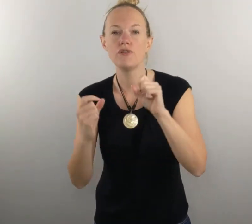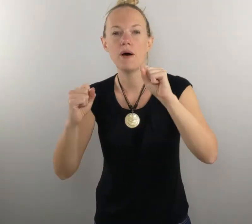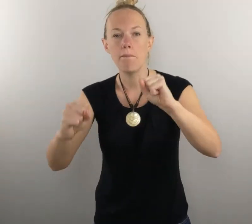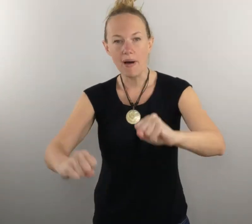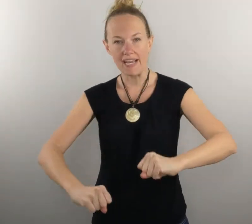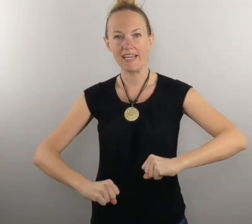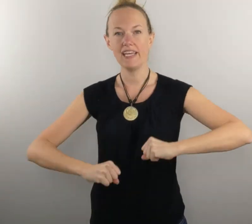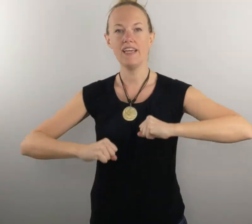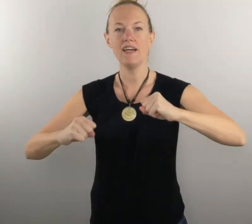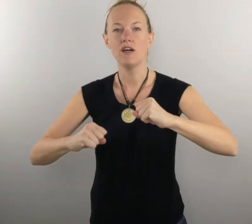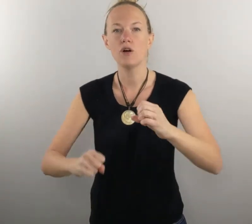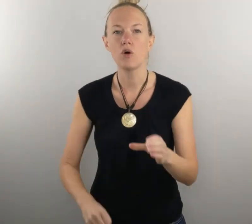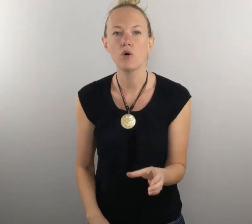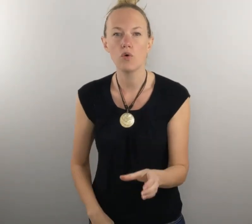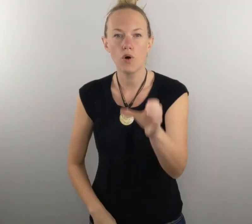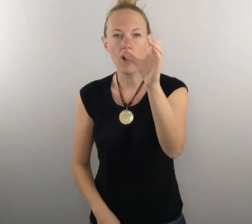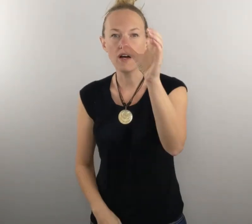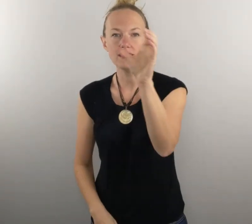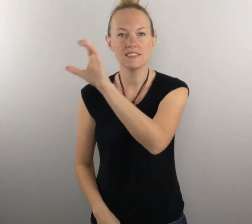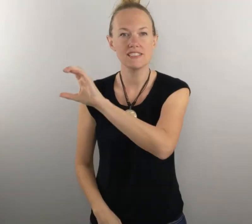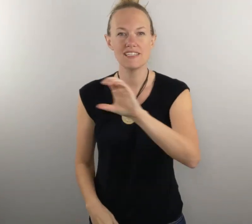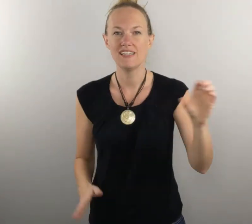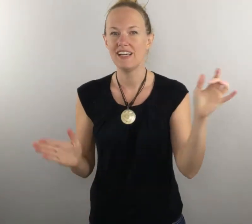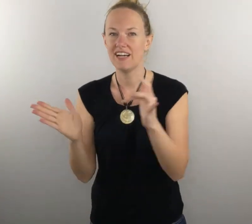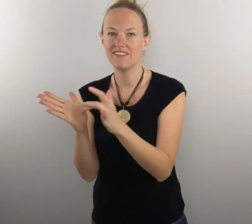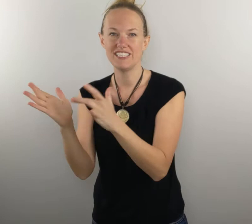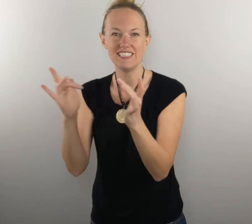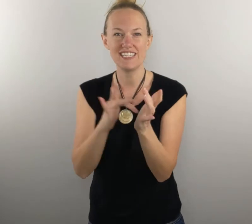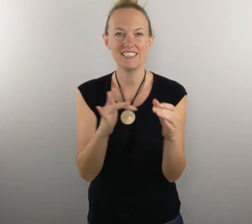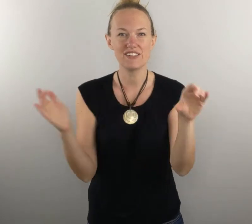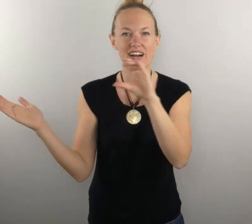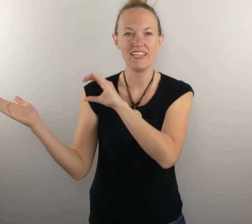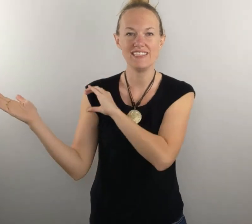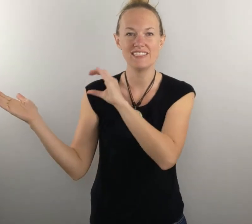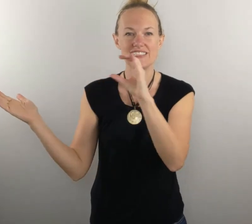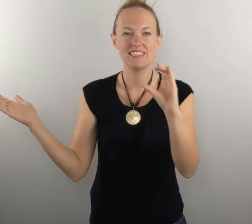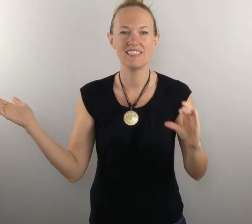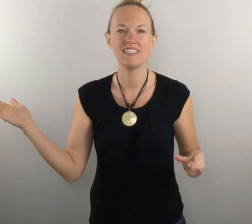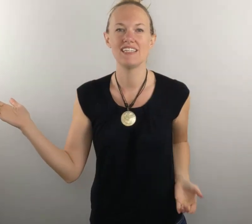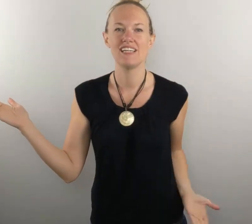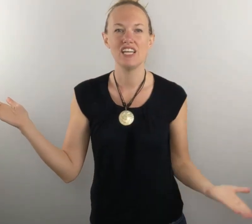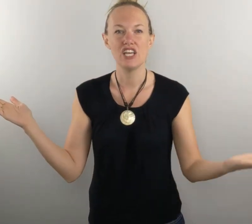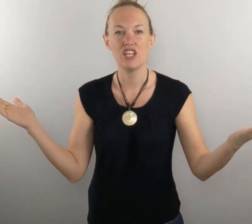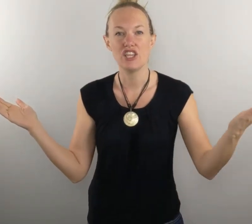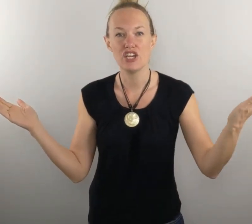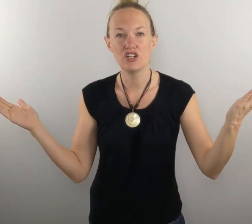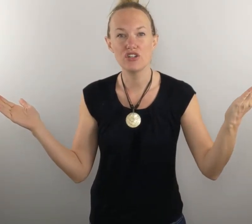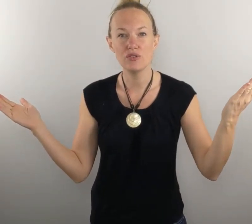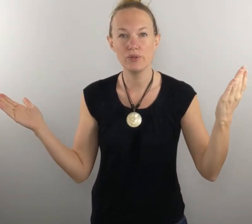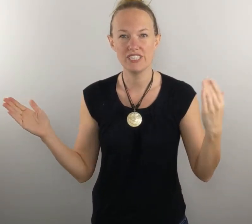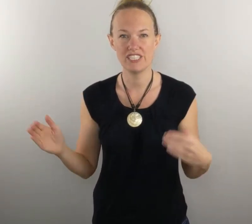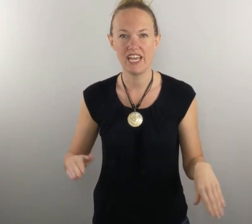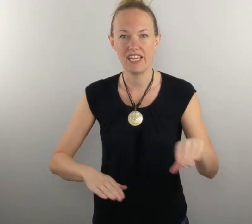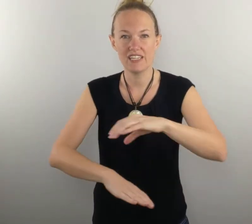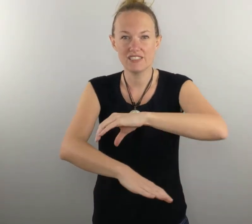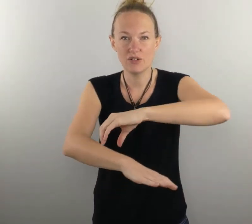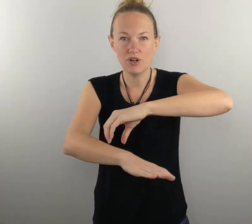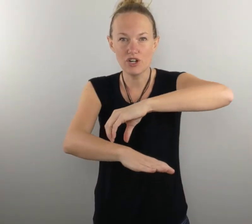the mighty cross of Jesus Christ, the earth would shake. So